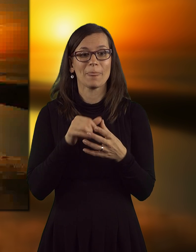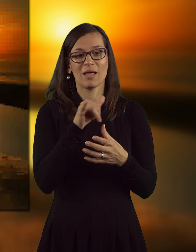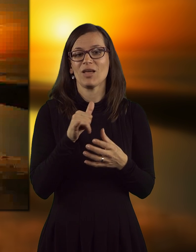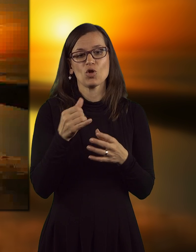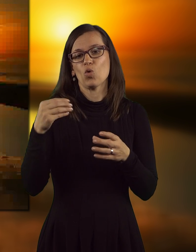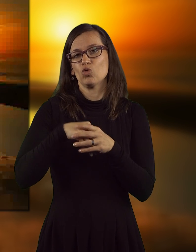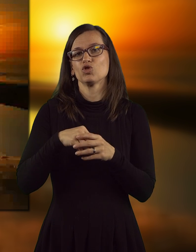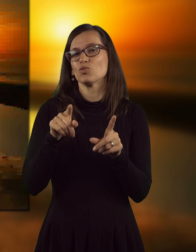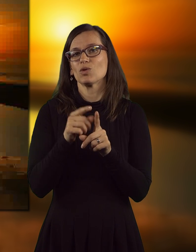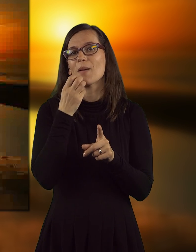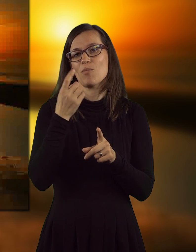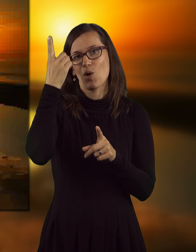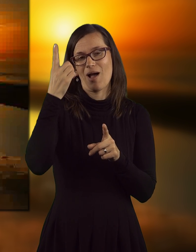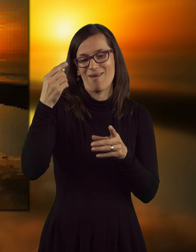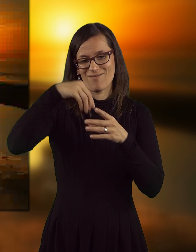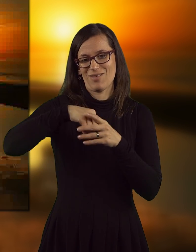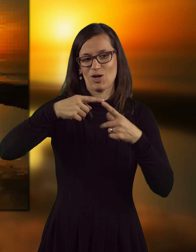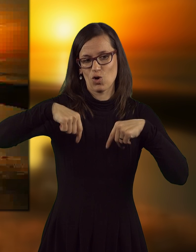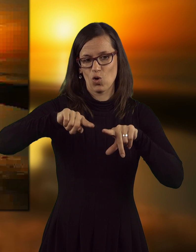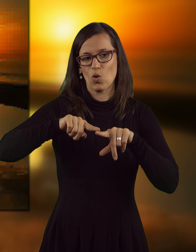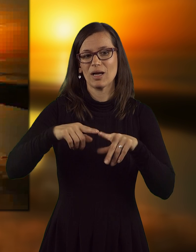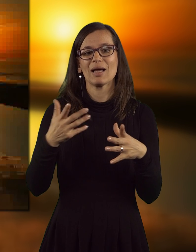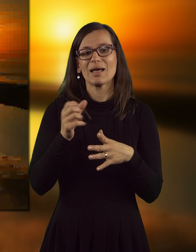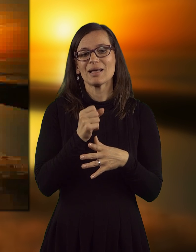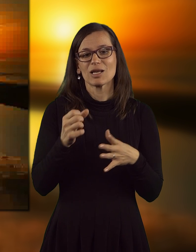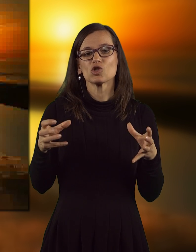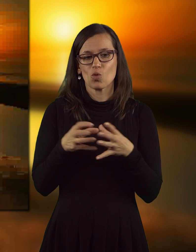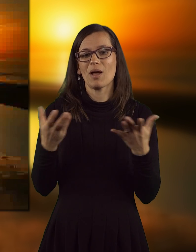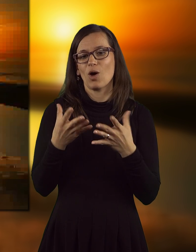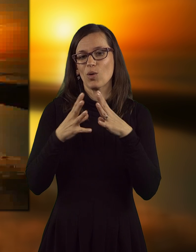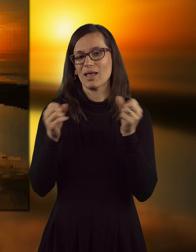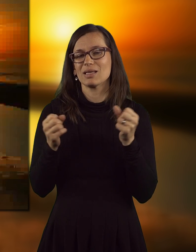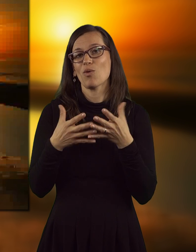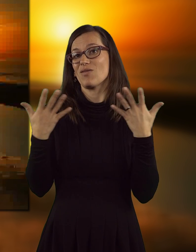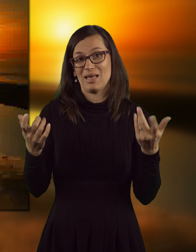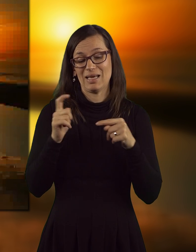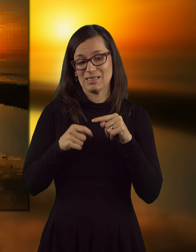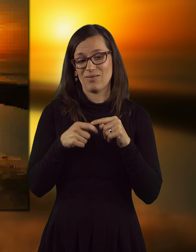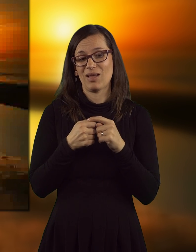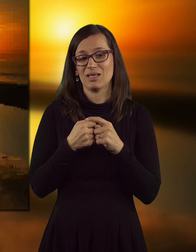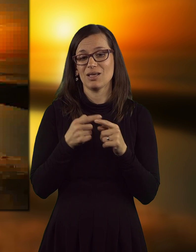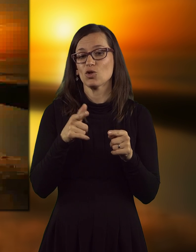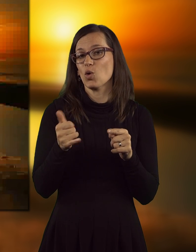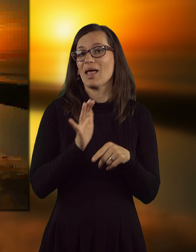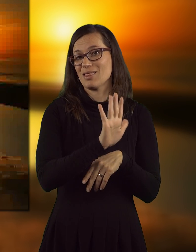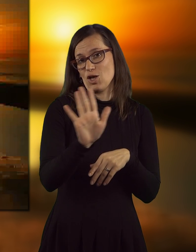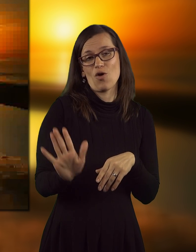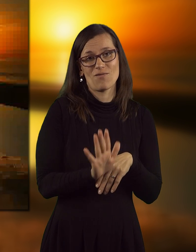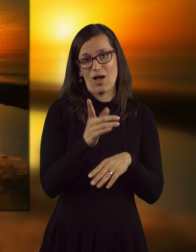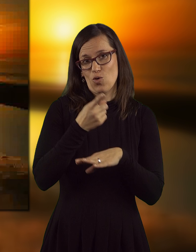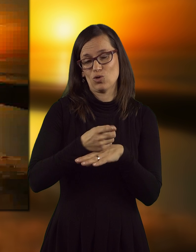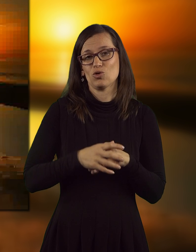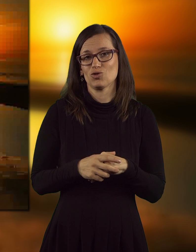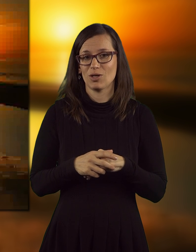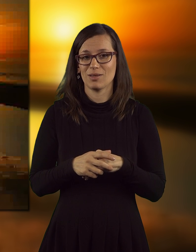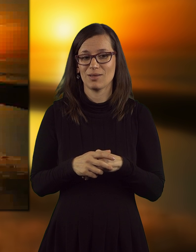always bring God into the loop. Together we can do great things, and that they are part